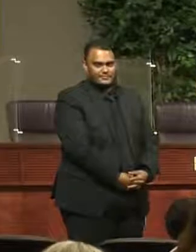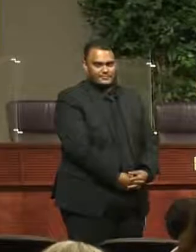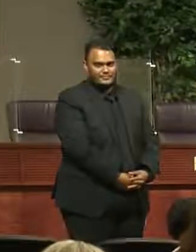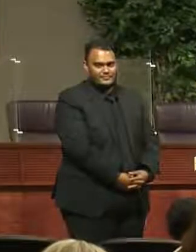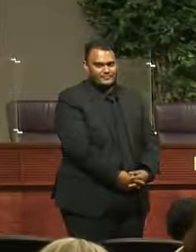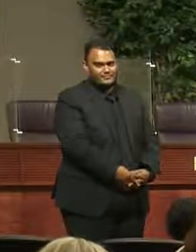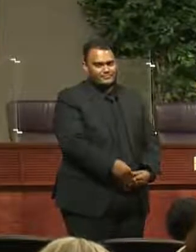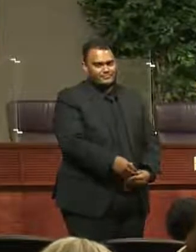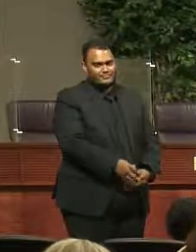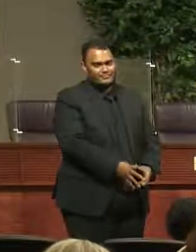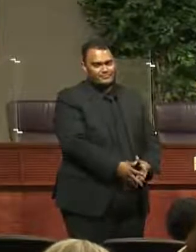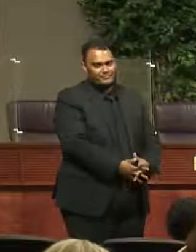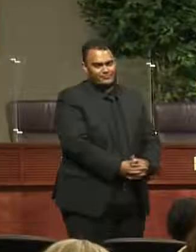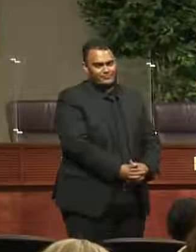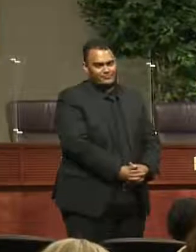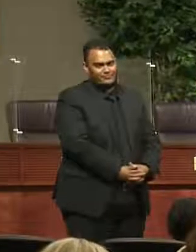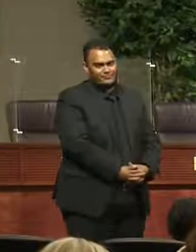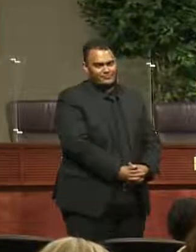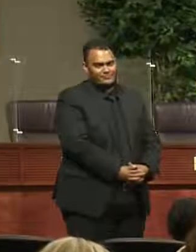right?